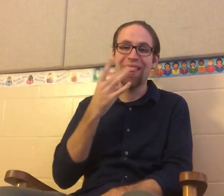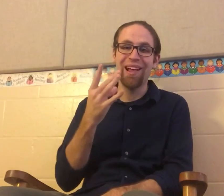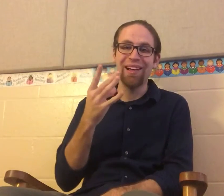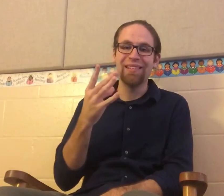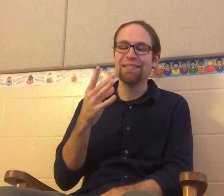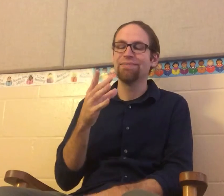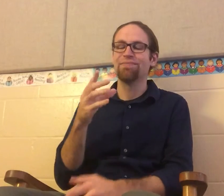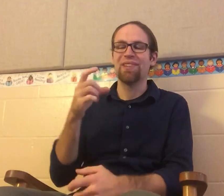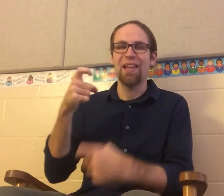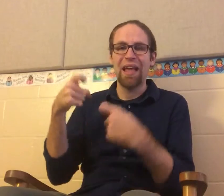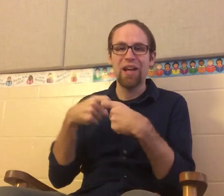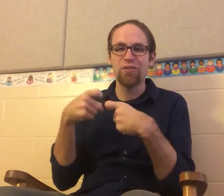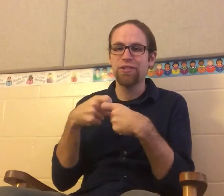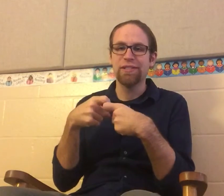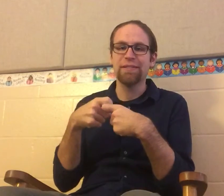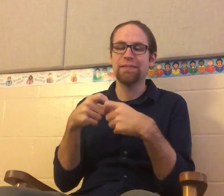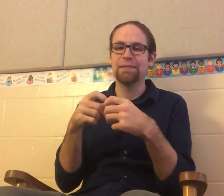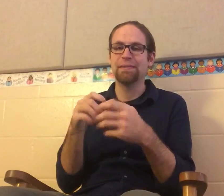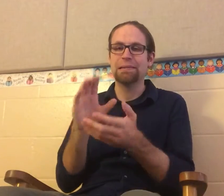energy than the northern hemisphere.